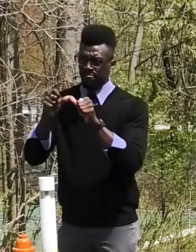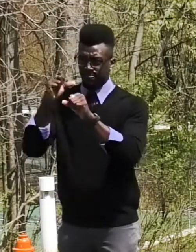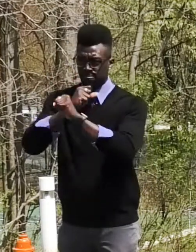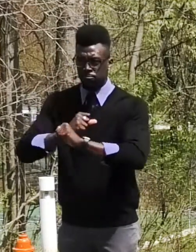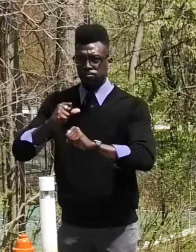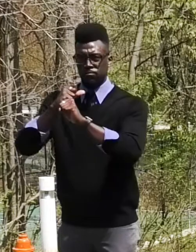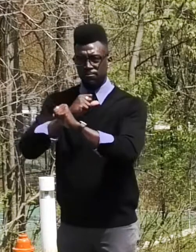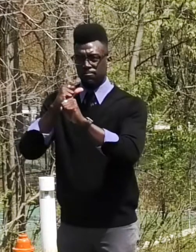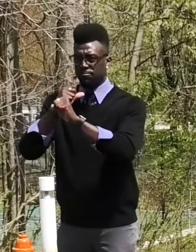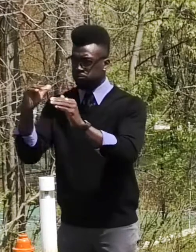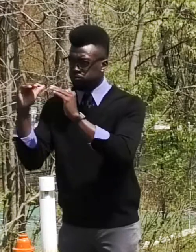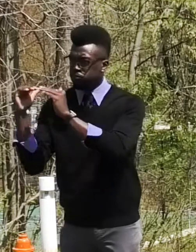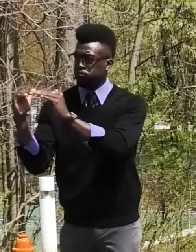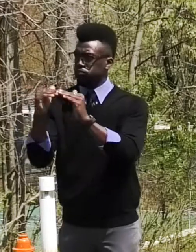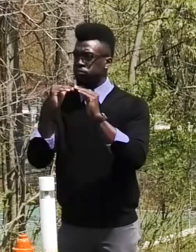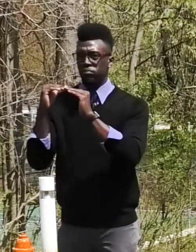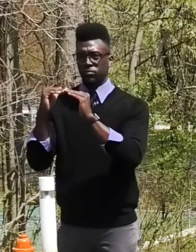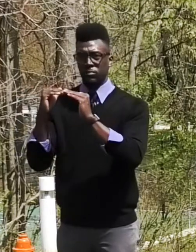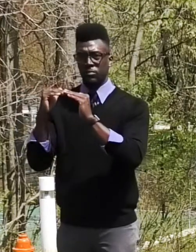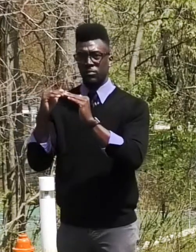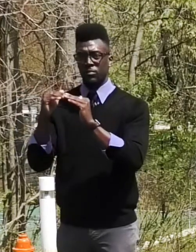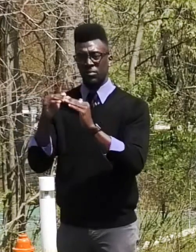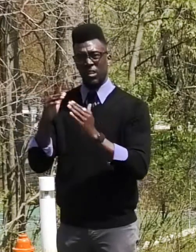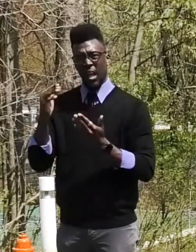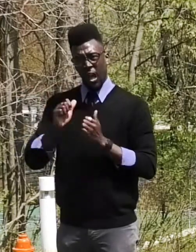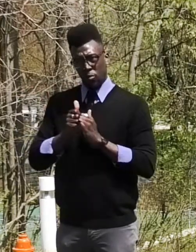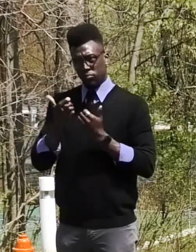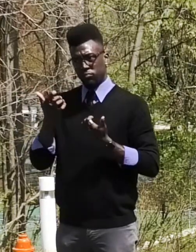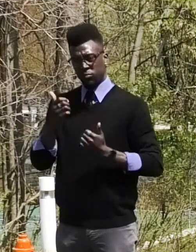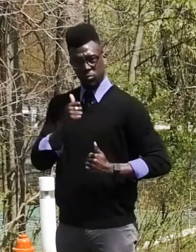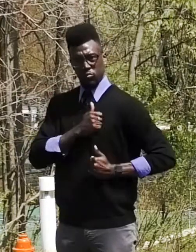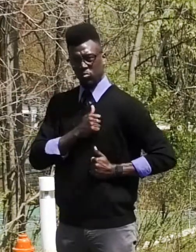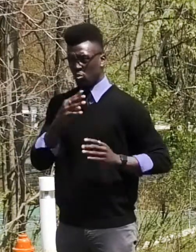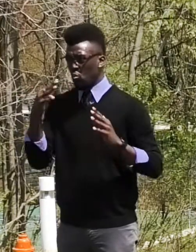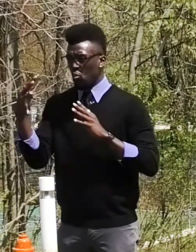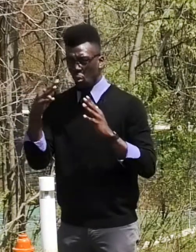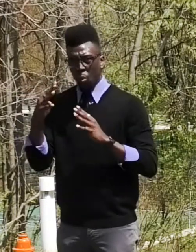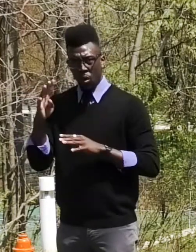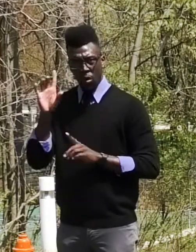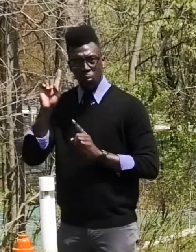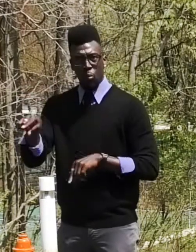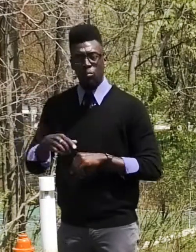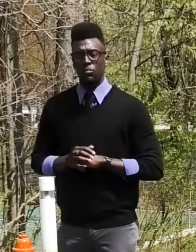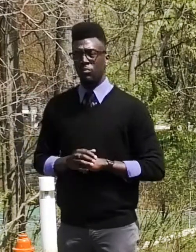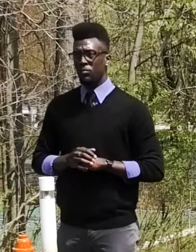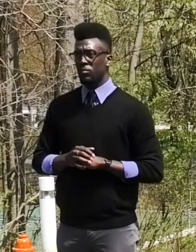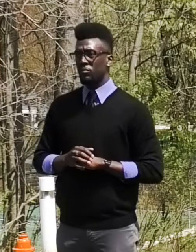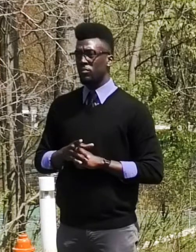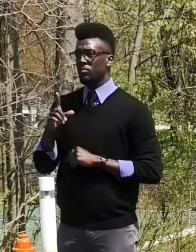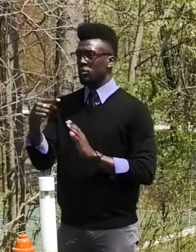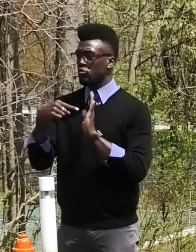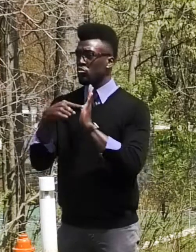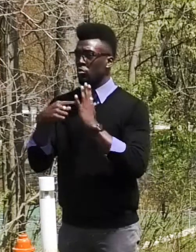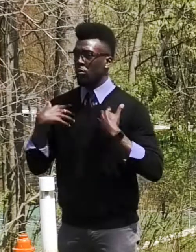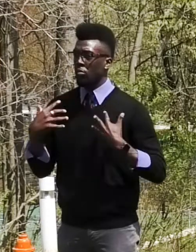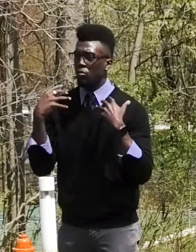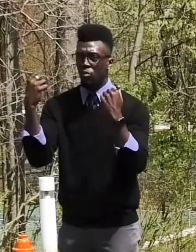and fairness while serving in America's wars and conflicts, exemplifying